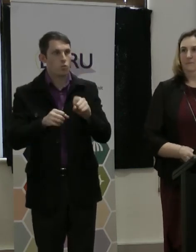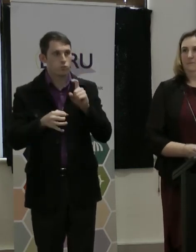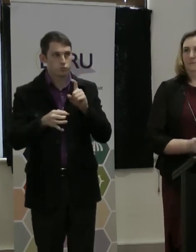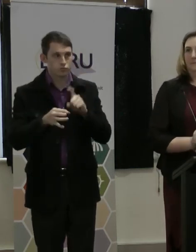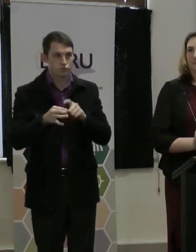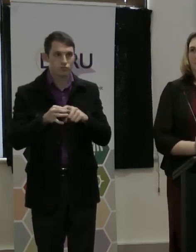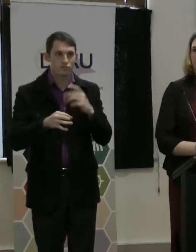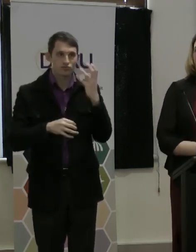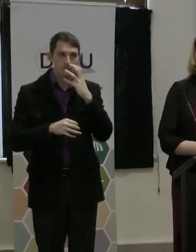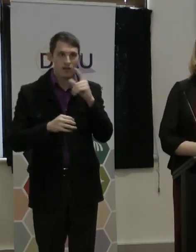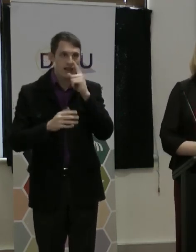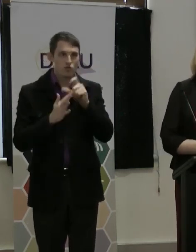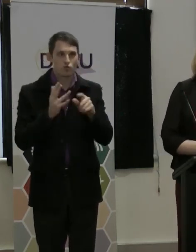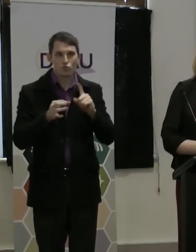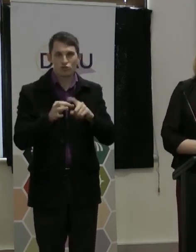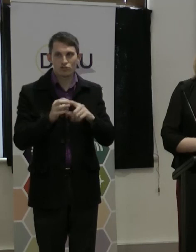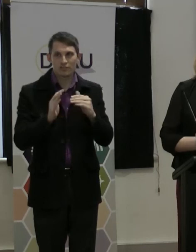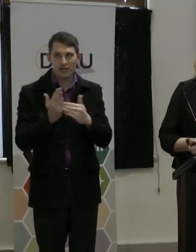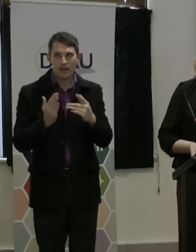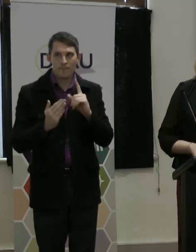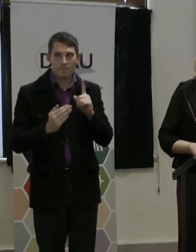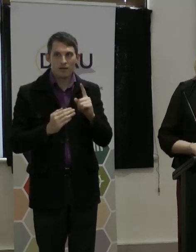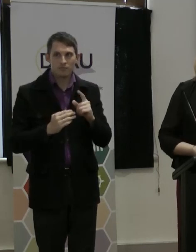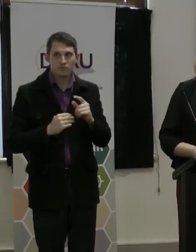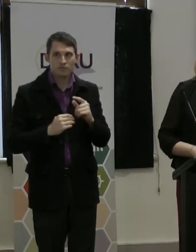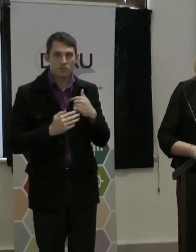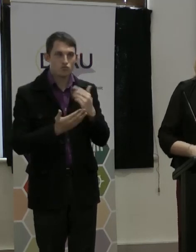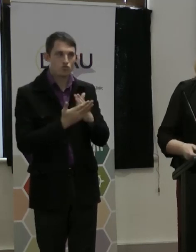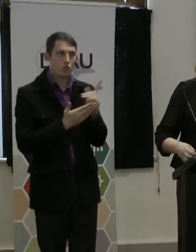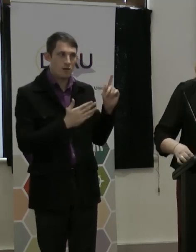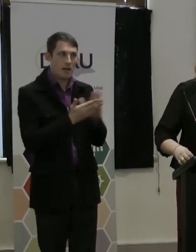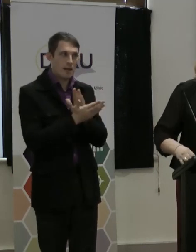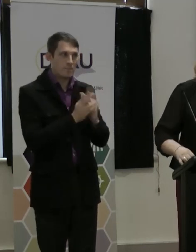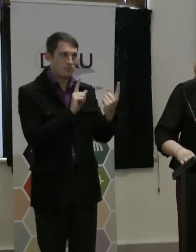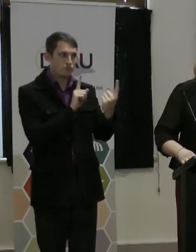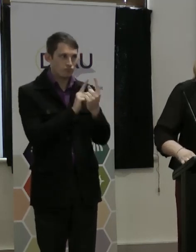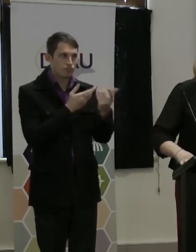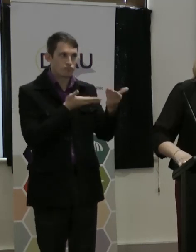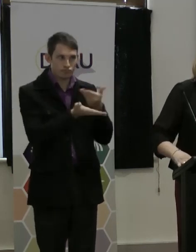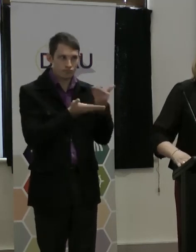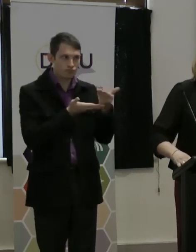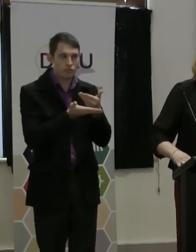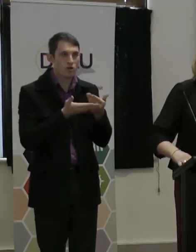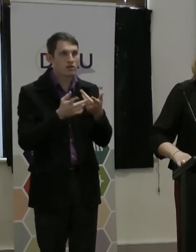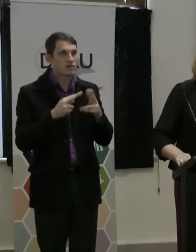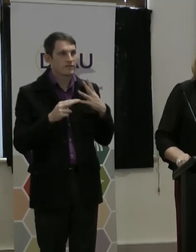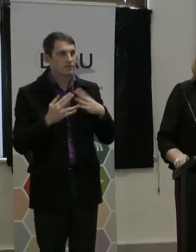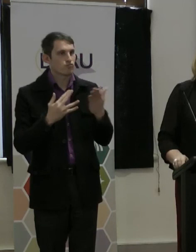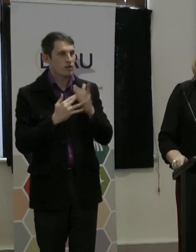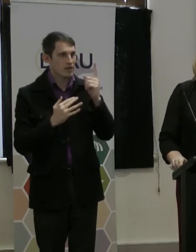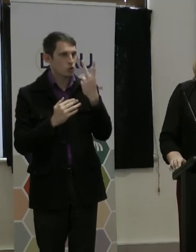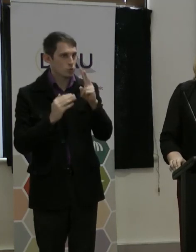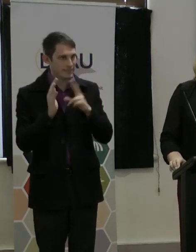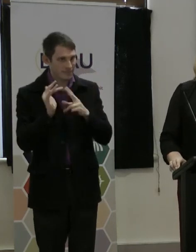Sorry guys, we can't do questions right now, but I'm sure that Rachel will take questions through the break. So we need to have a break for 20